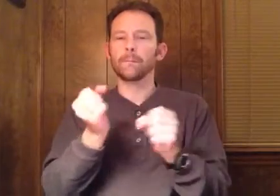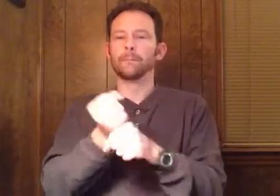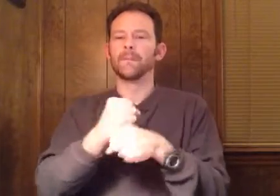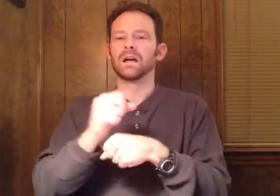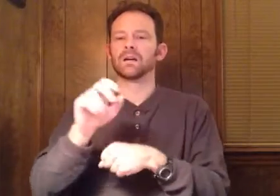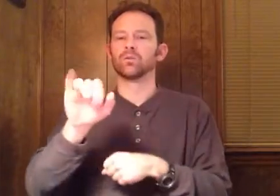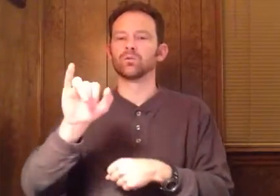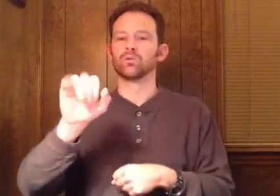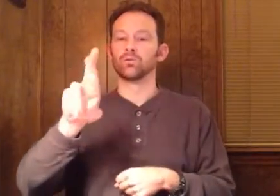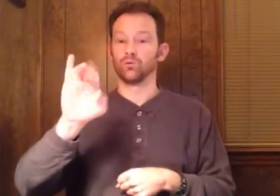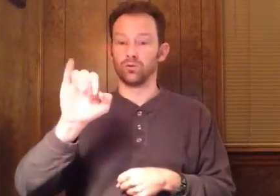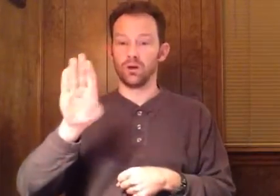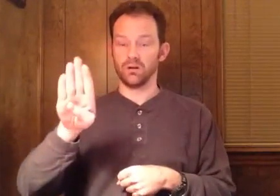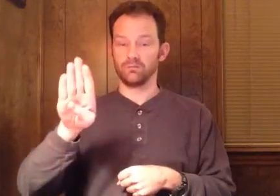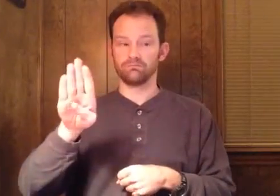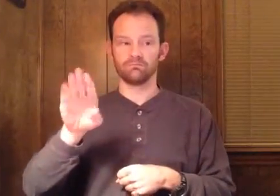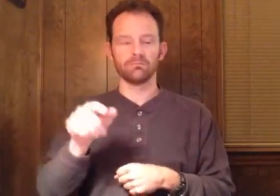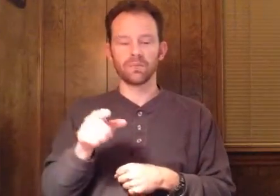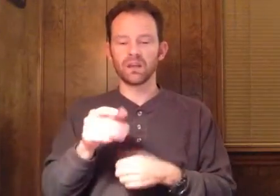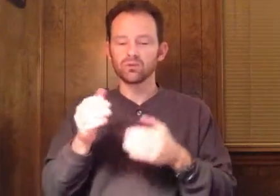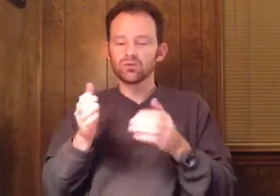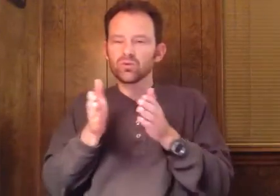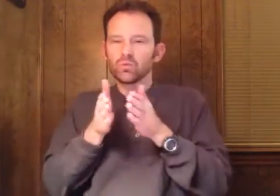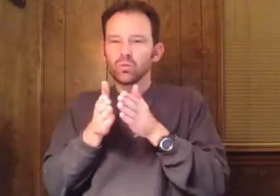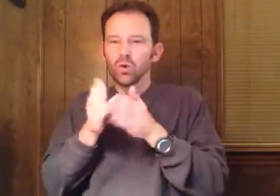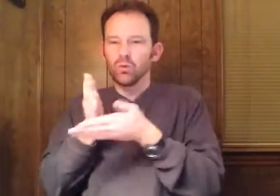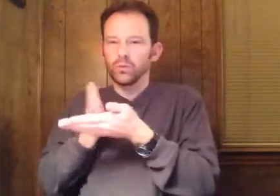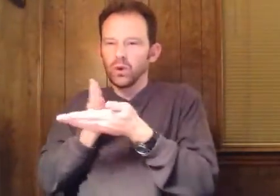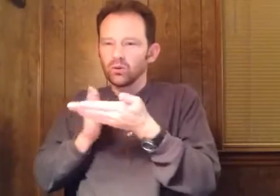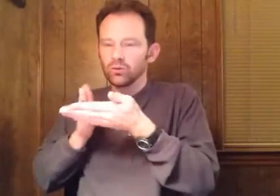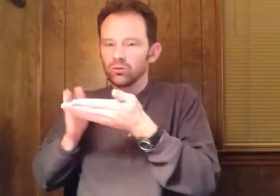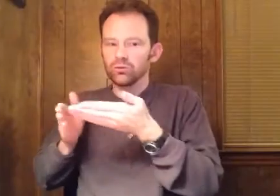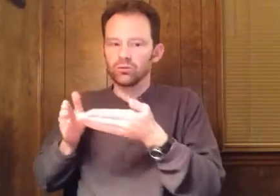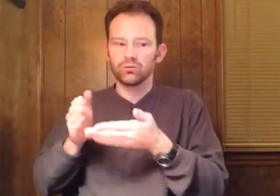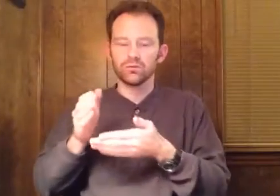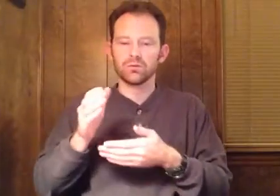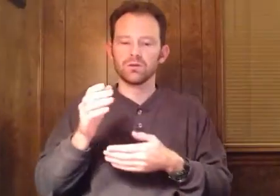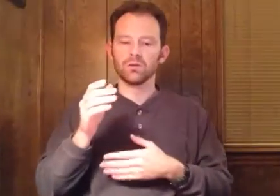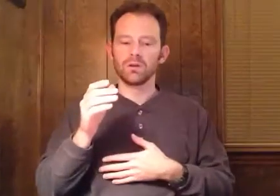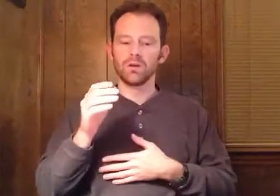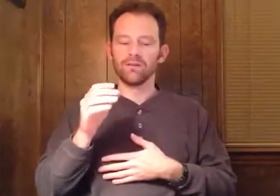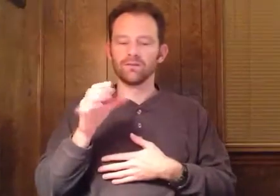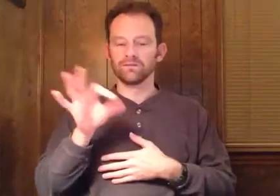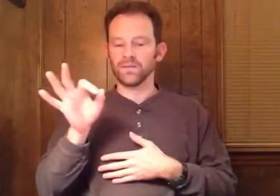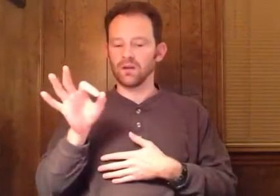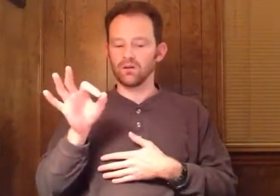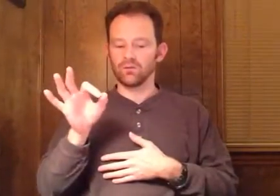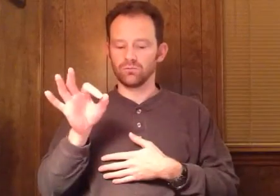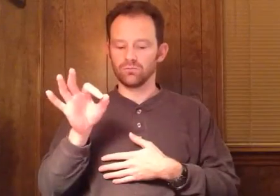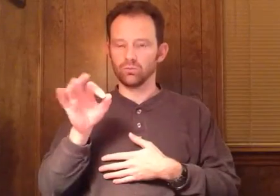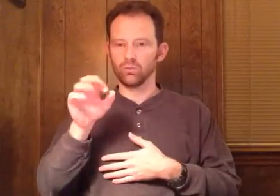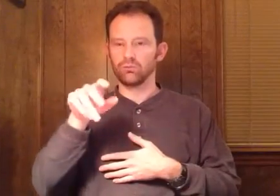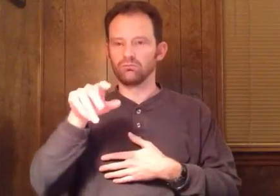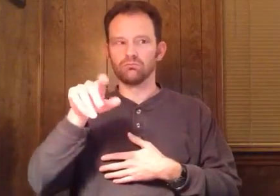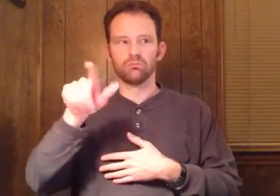Ribosomes are small particles of RNA and protein found throughout cytoplasm. They produce proteins by following coded instructions that come from